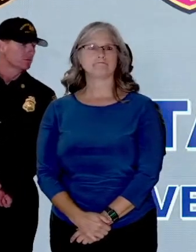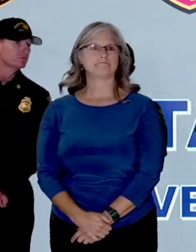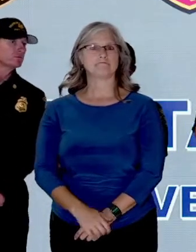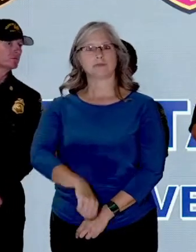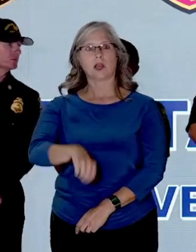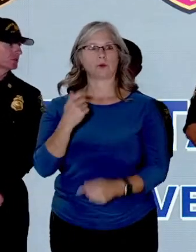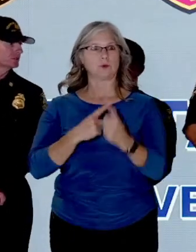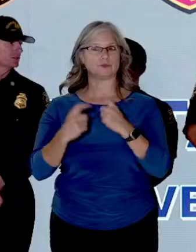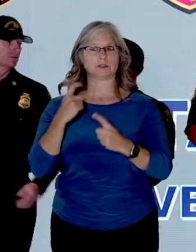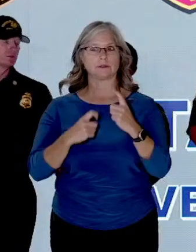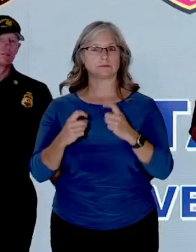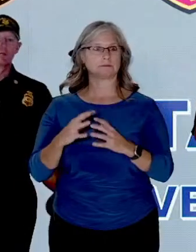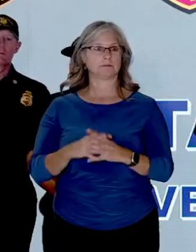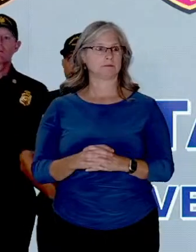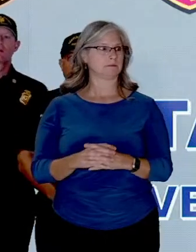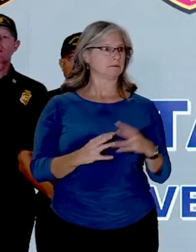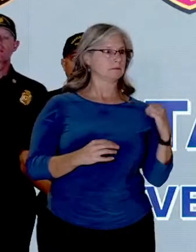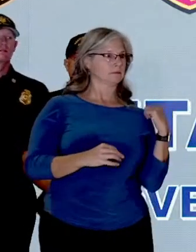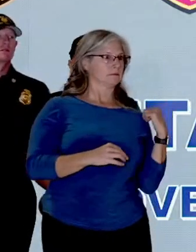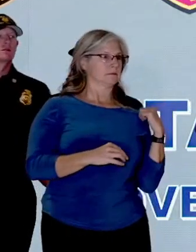Any other questions?